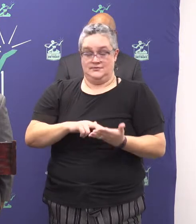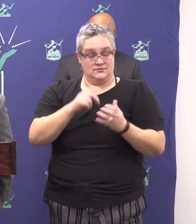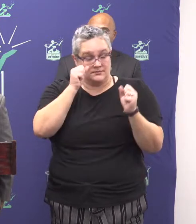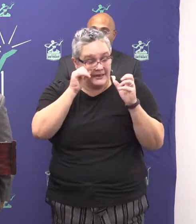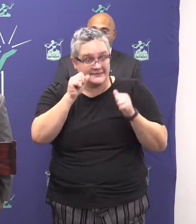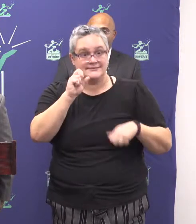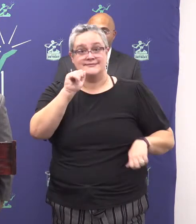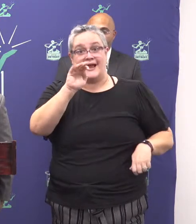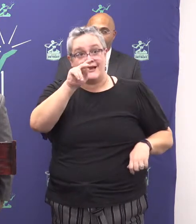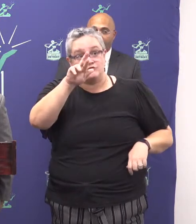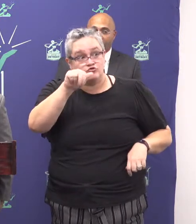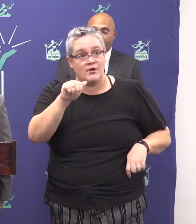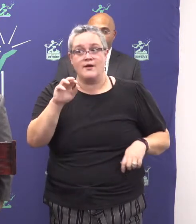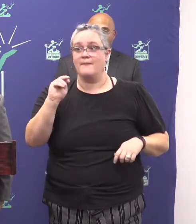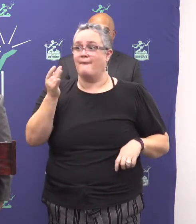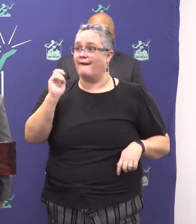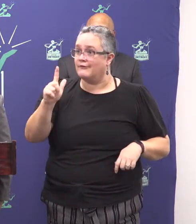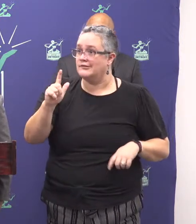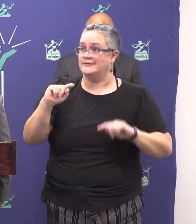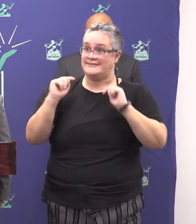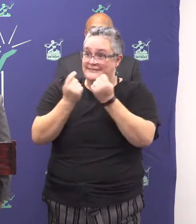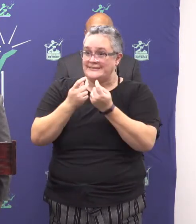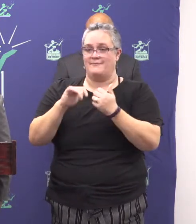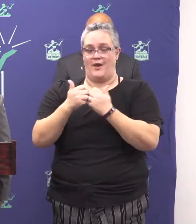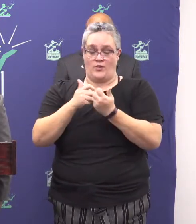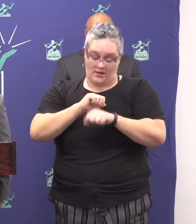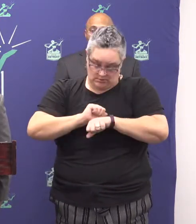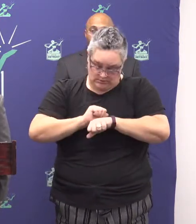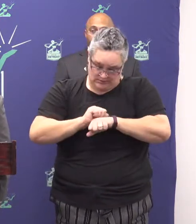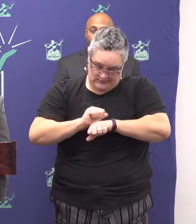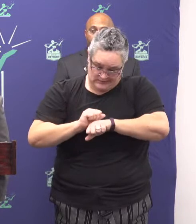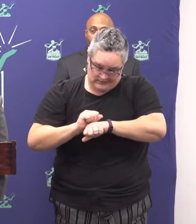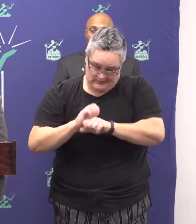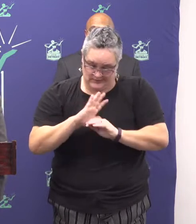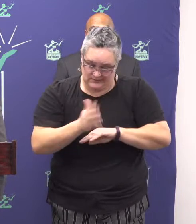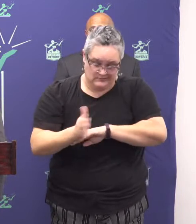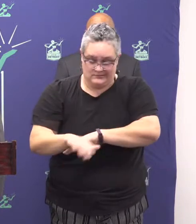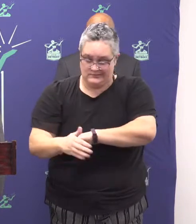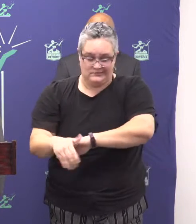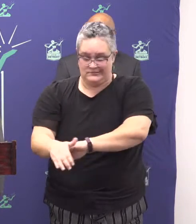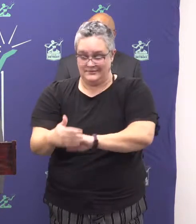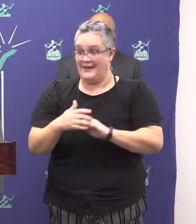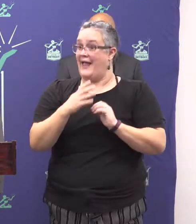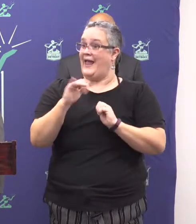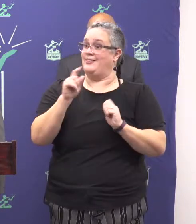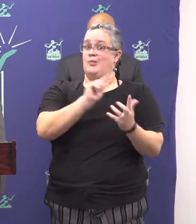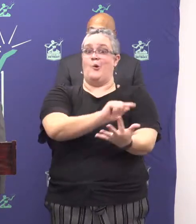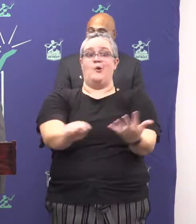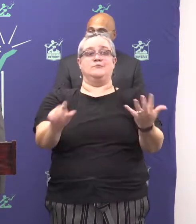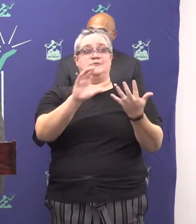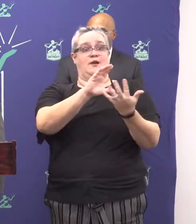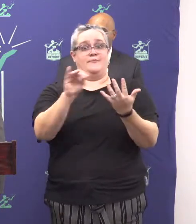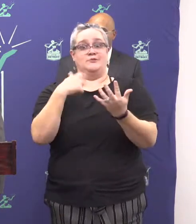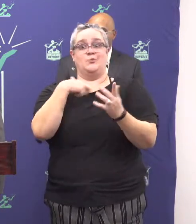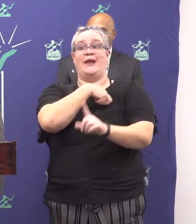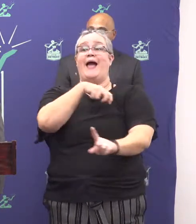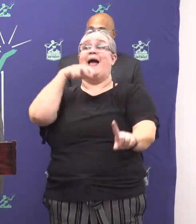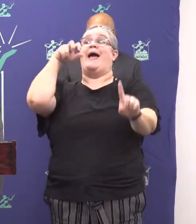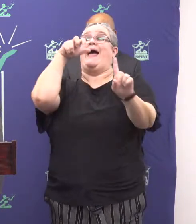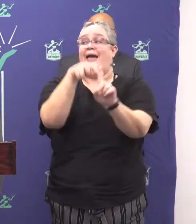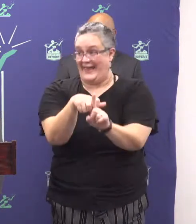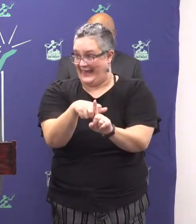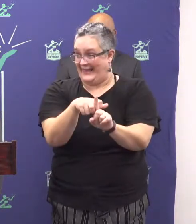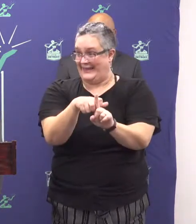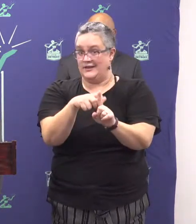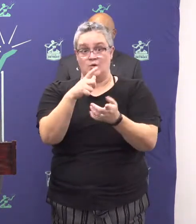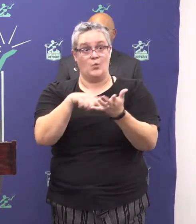and the team did around the clock in 2 weeks. And I have to say the providers, can you imagine? We got them on the phone and said,